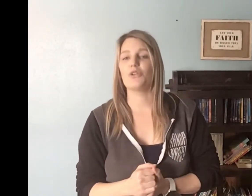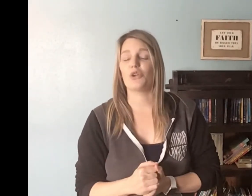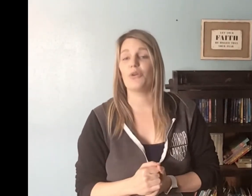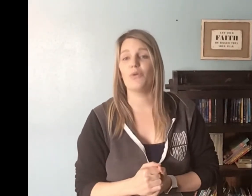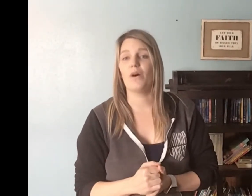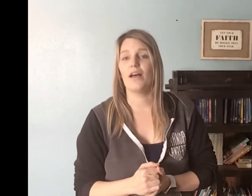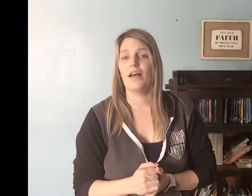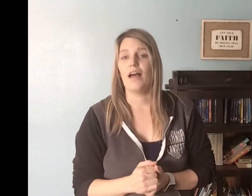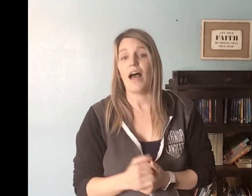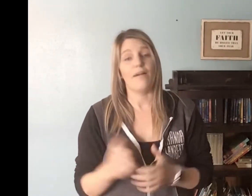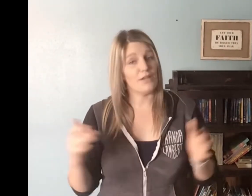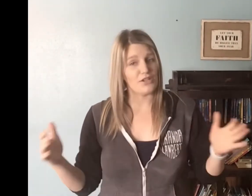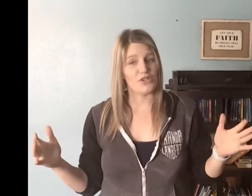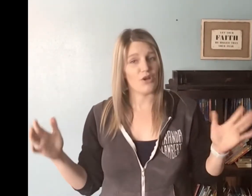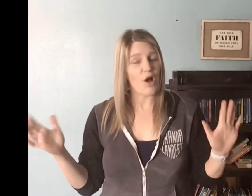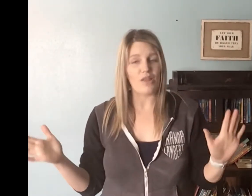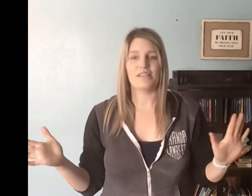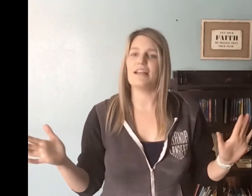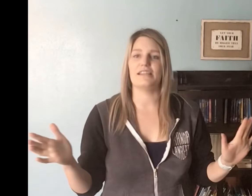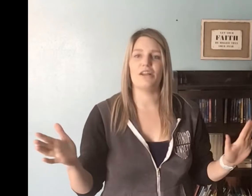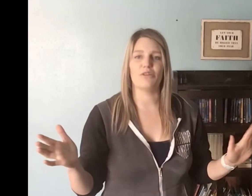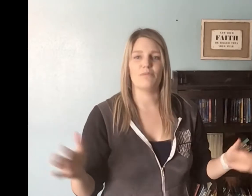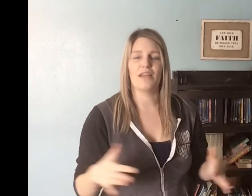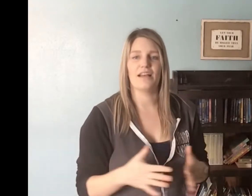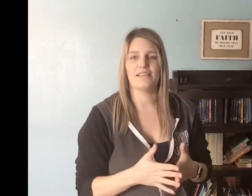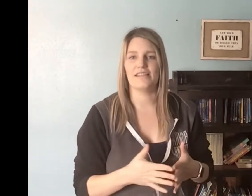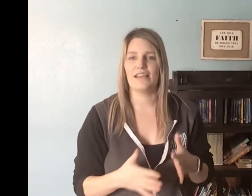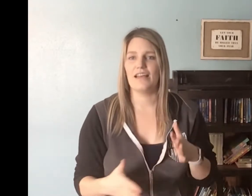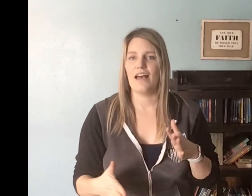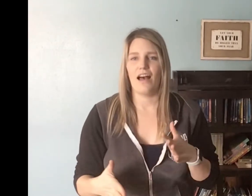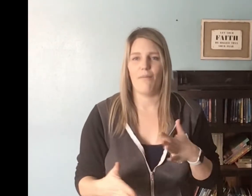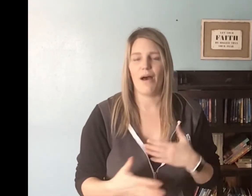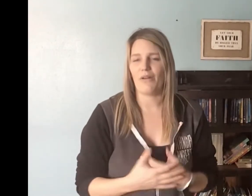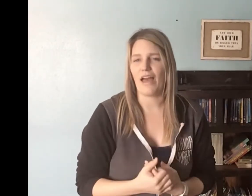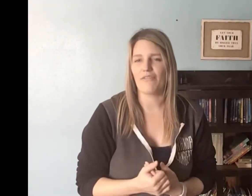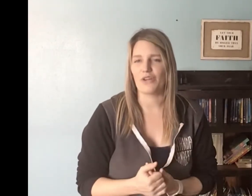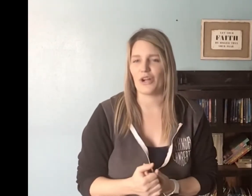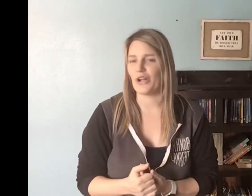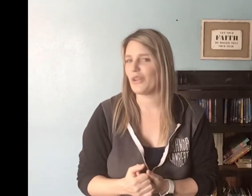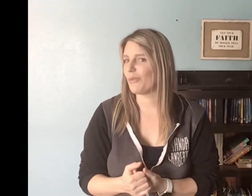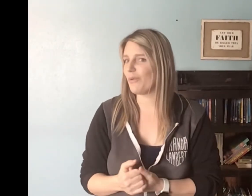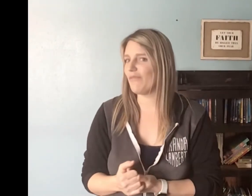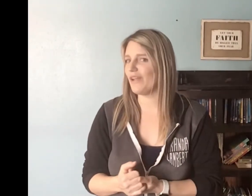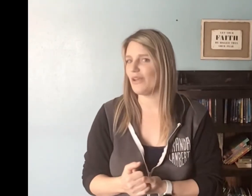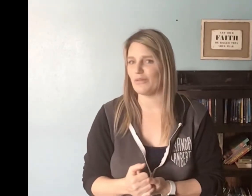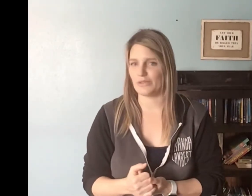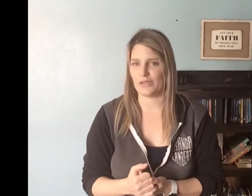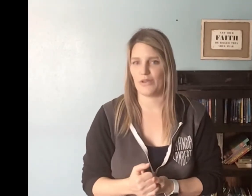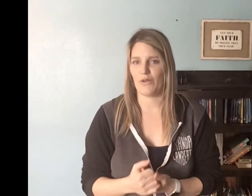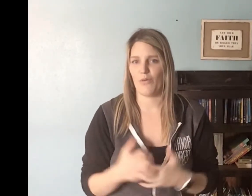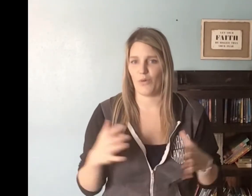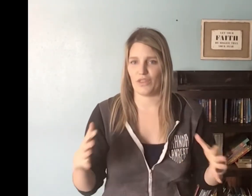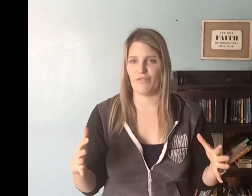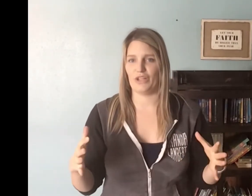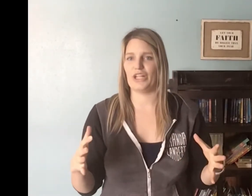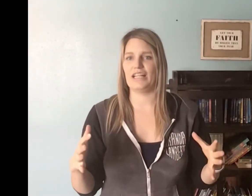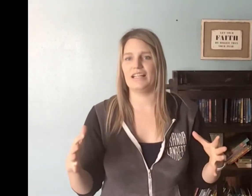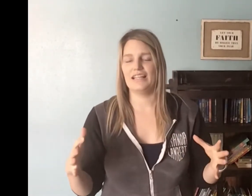you all the signs he knows because about after 3 videos worth of learning,